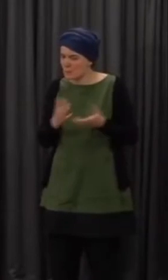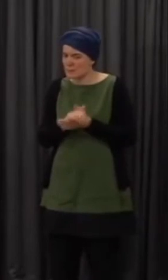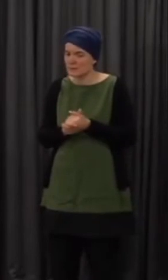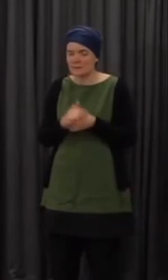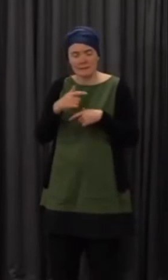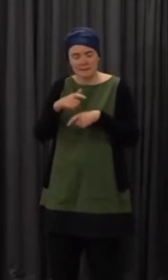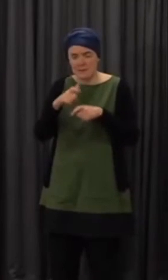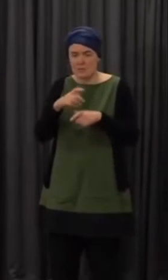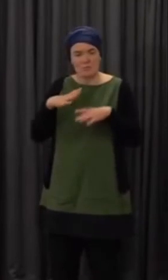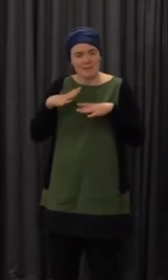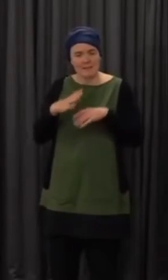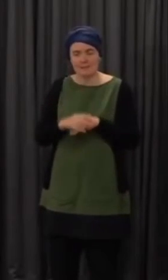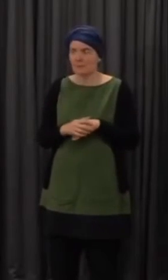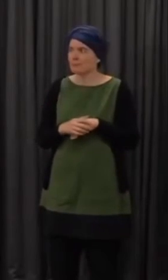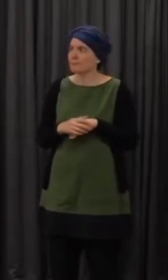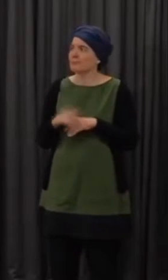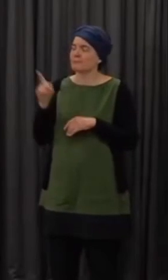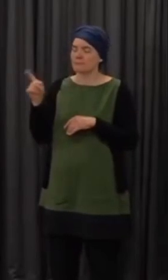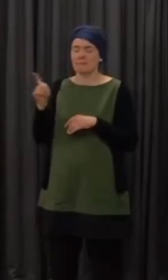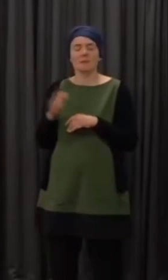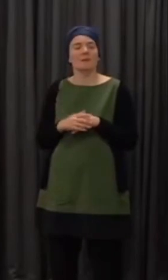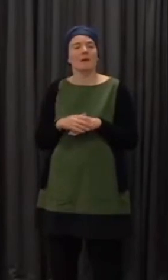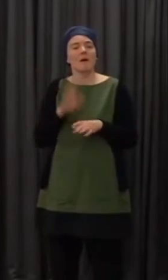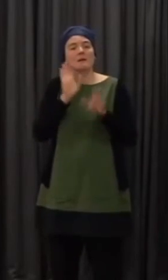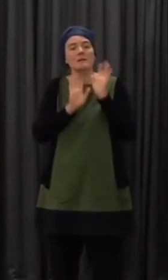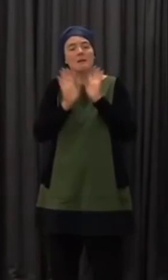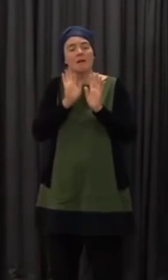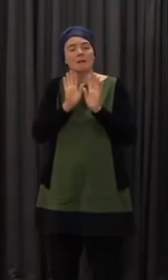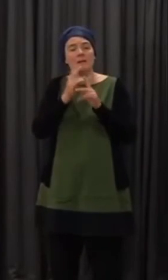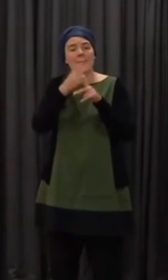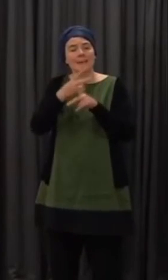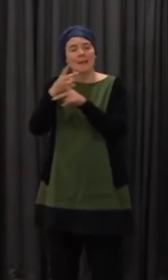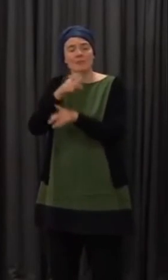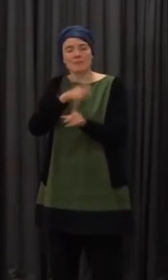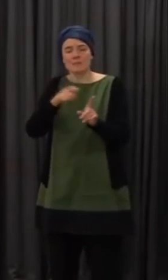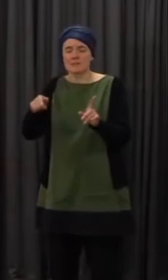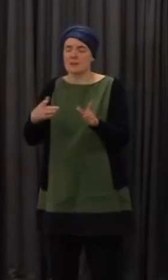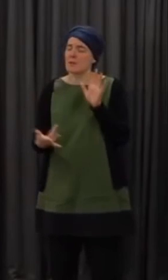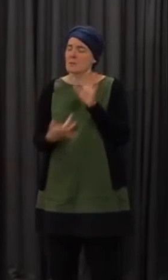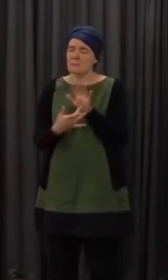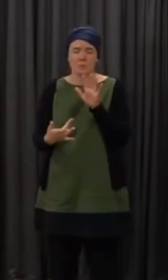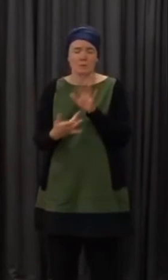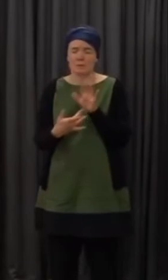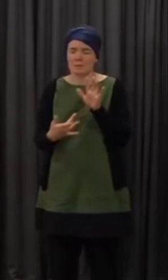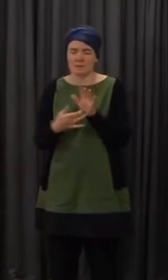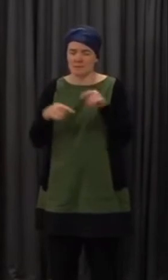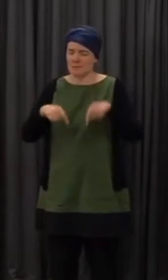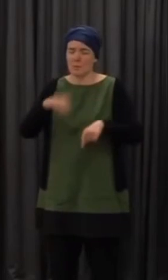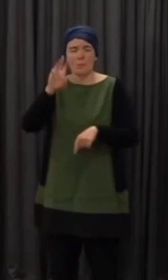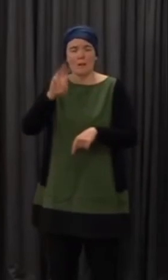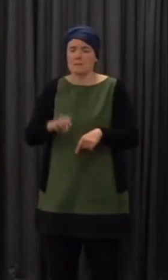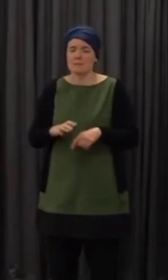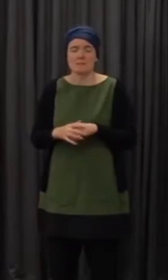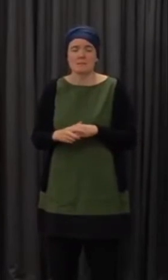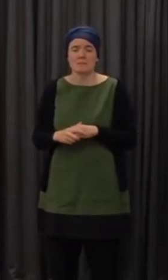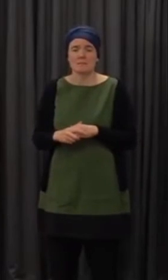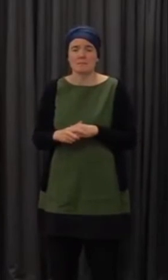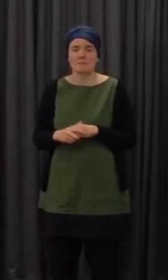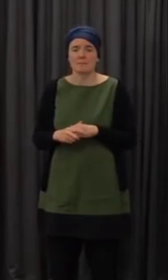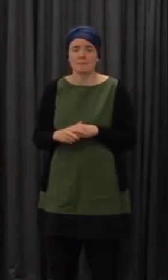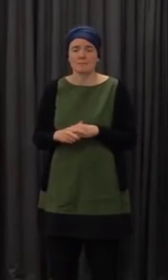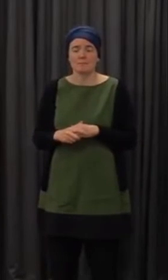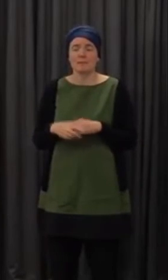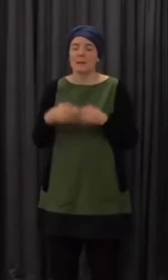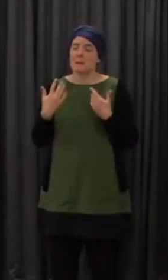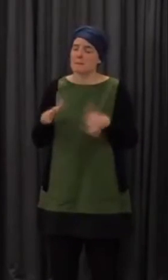for that. Young carers are a really important part of the landscape here in Wales, and we've worked